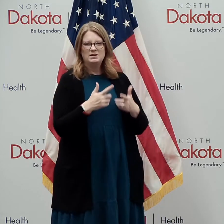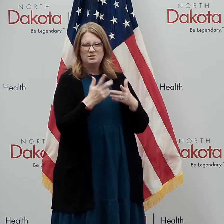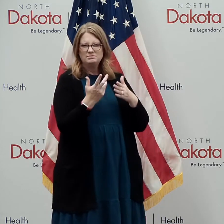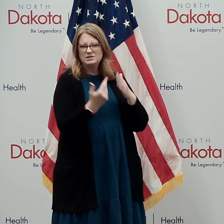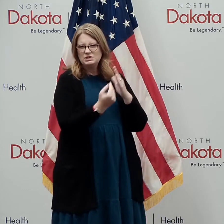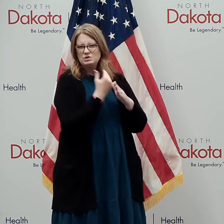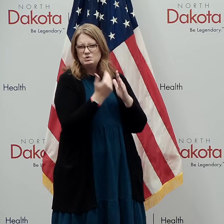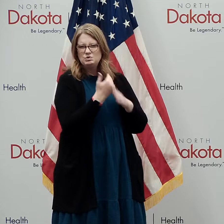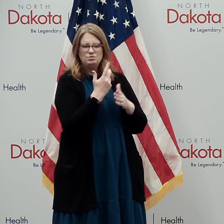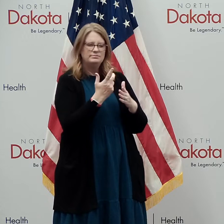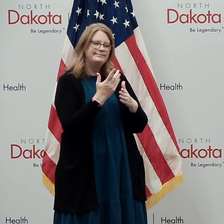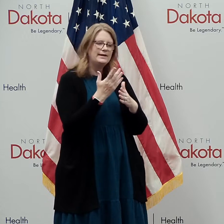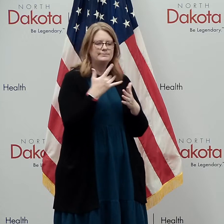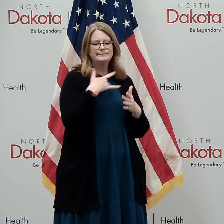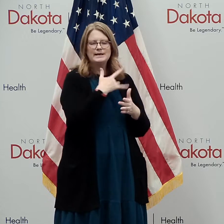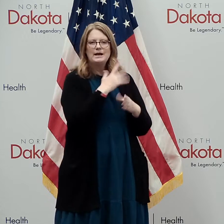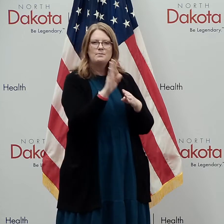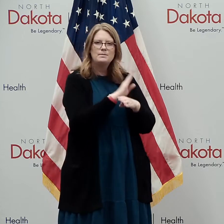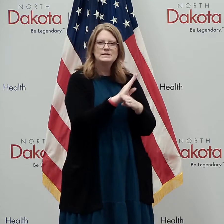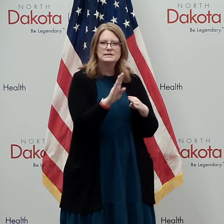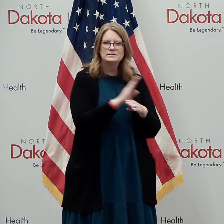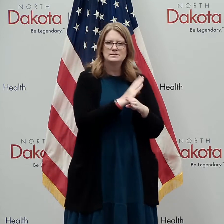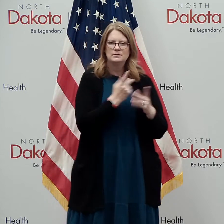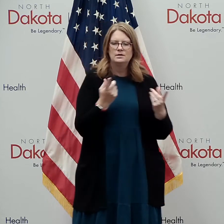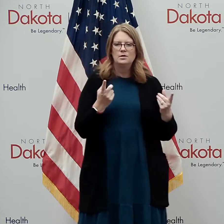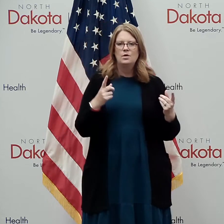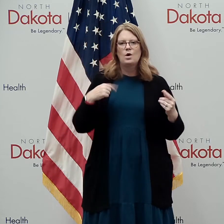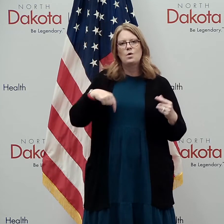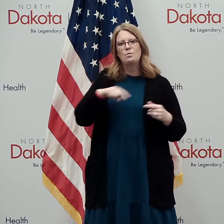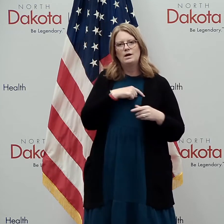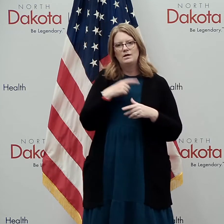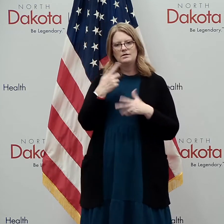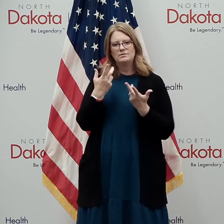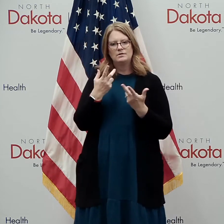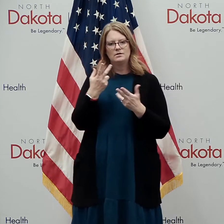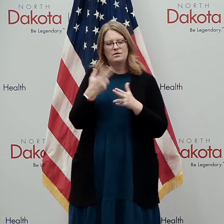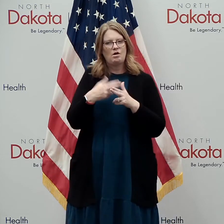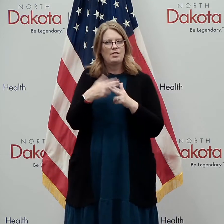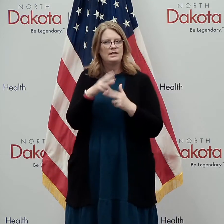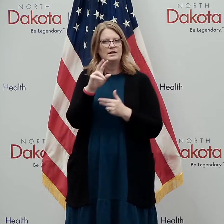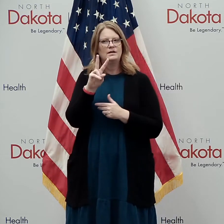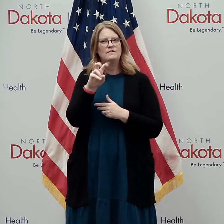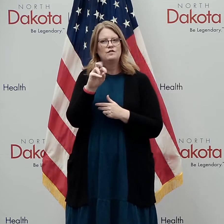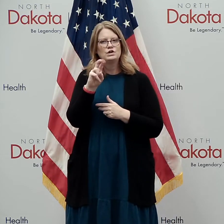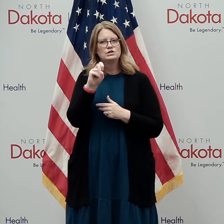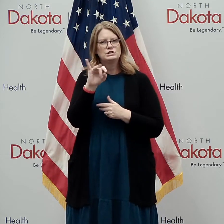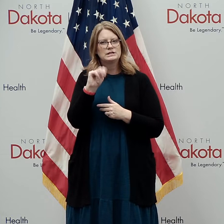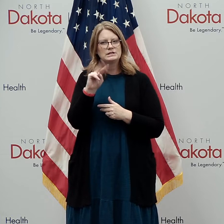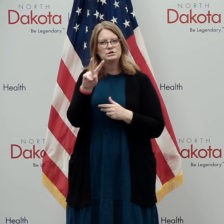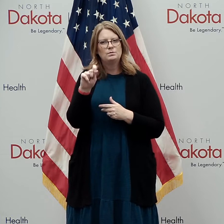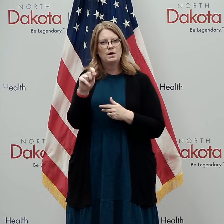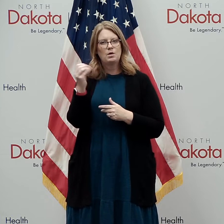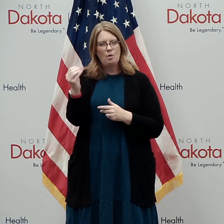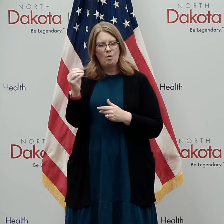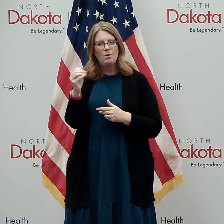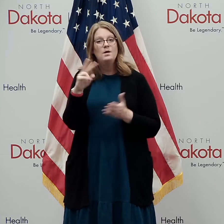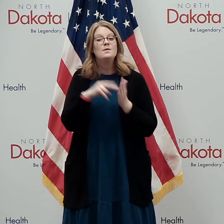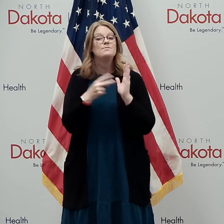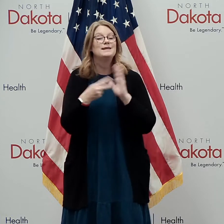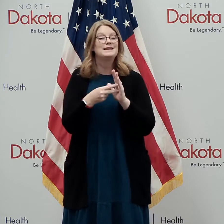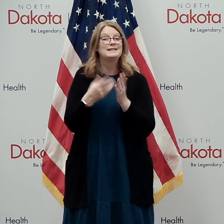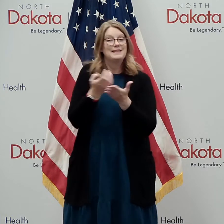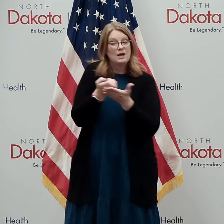seeks funding for what they are calling, or what we are calling, version 2.0, an upgrade to existing equipment where the improvement